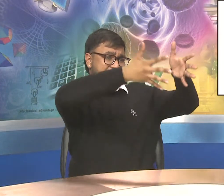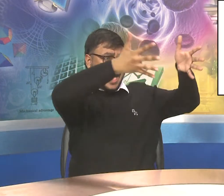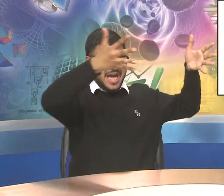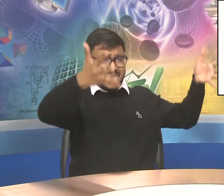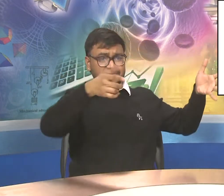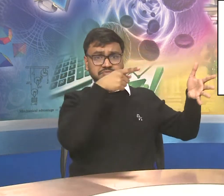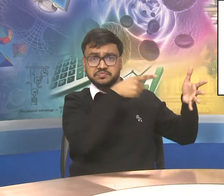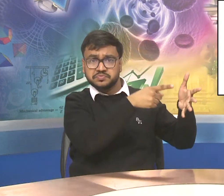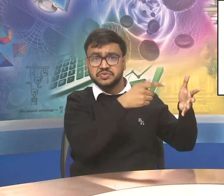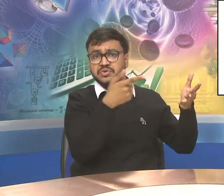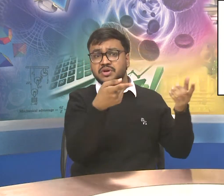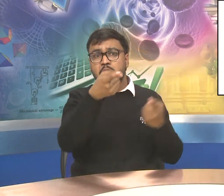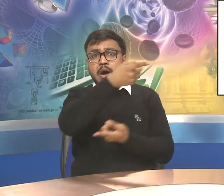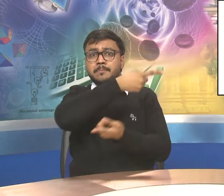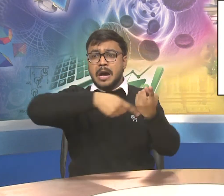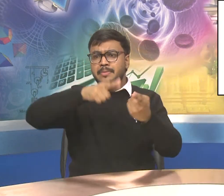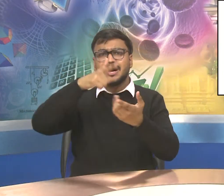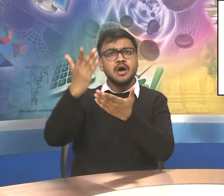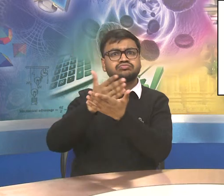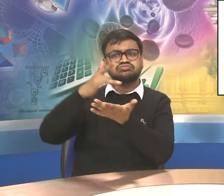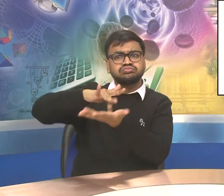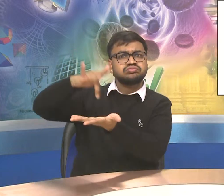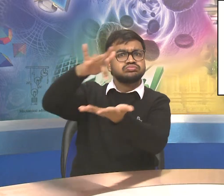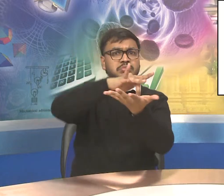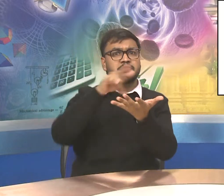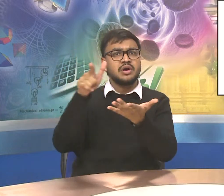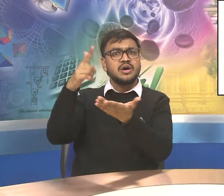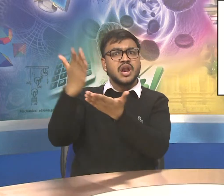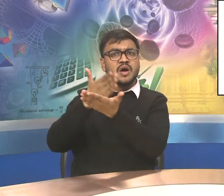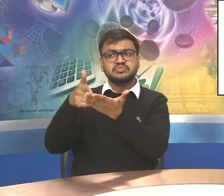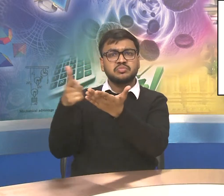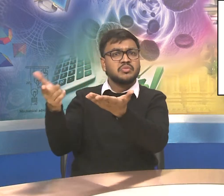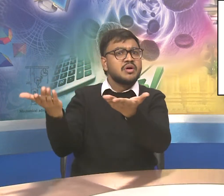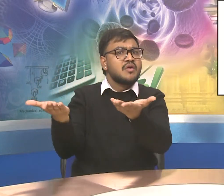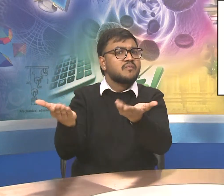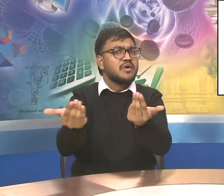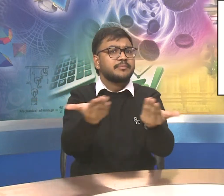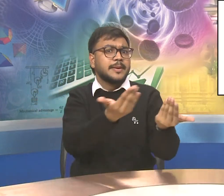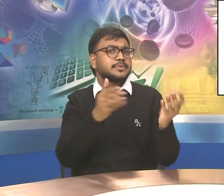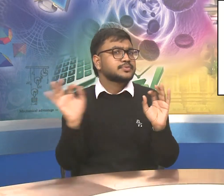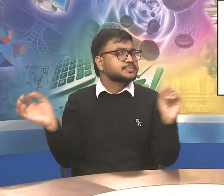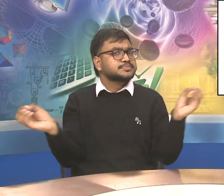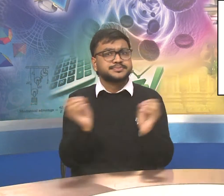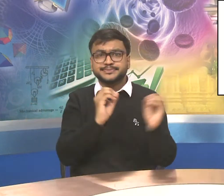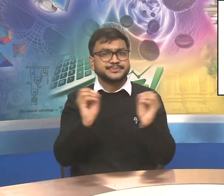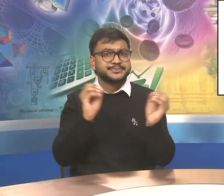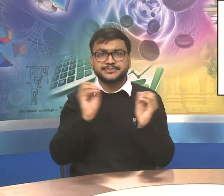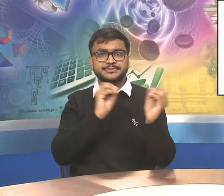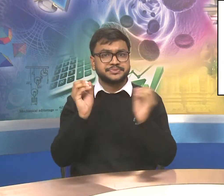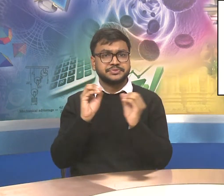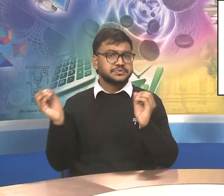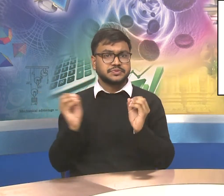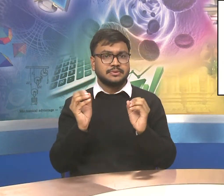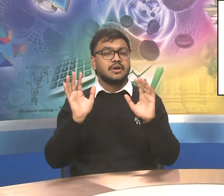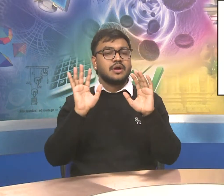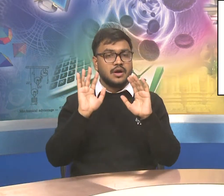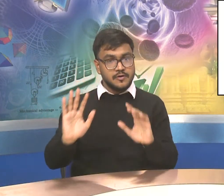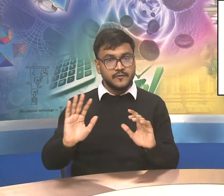Even the largest libraries can't afford to have a sufficient collection to